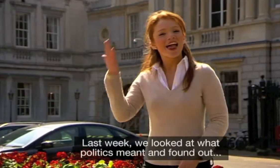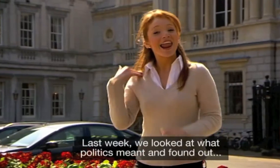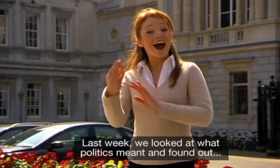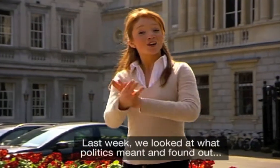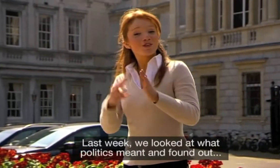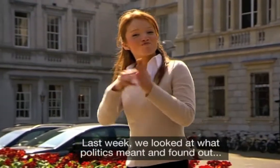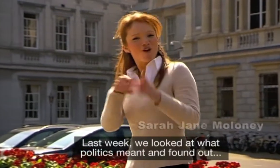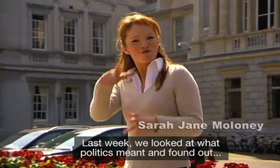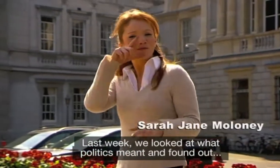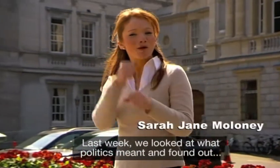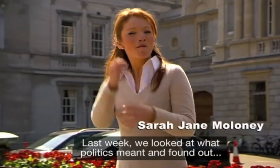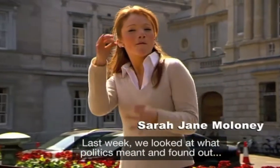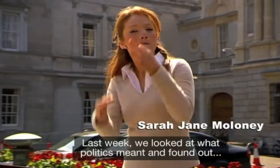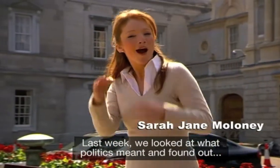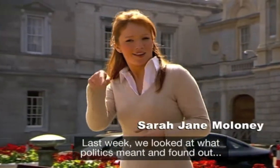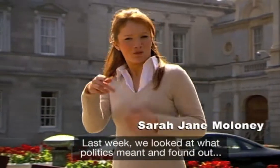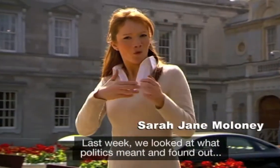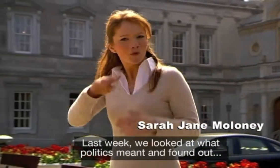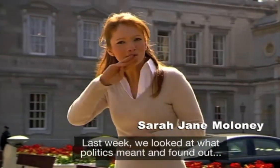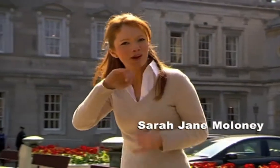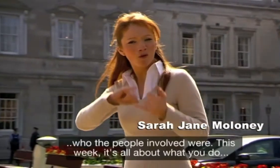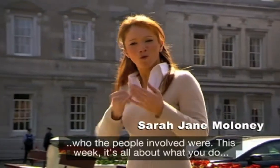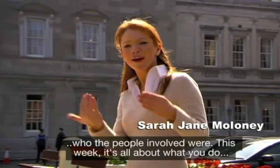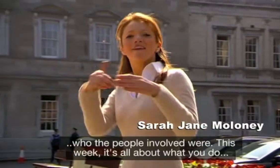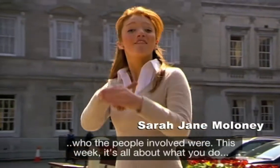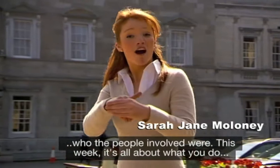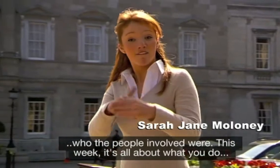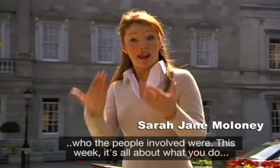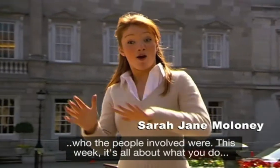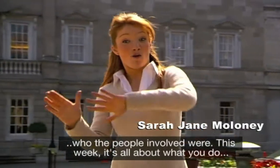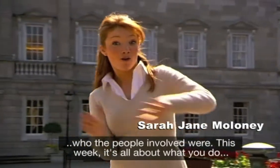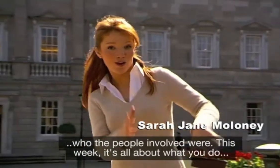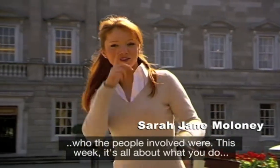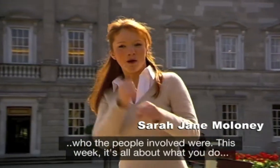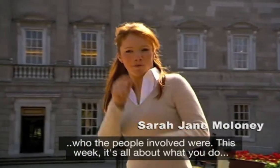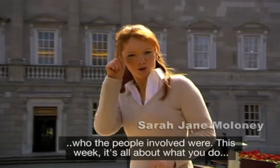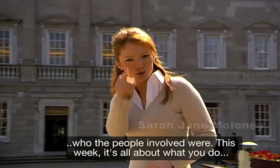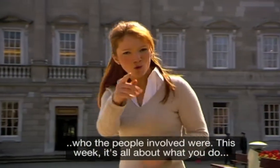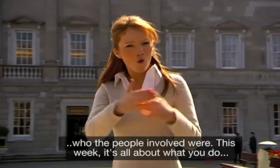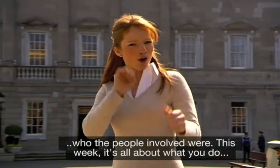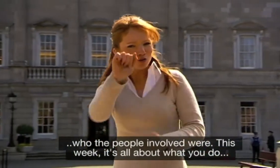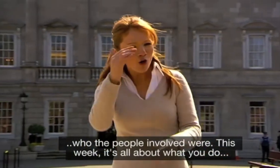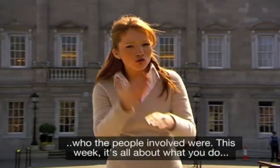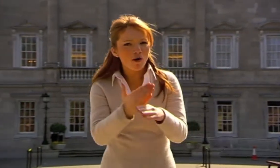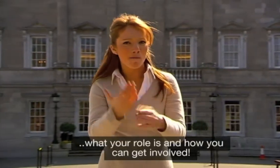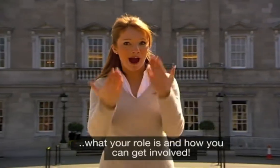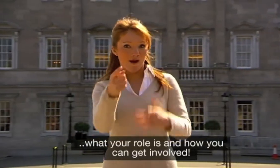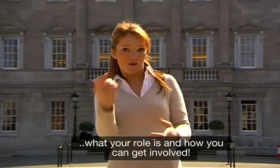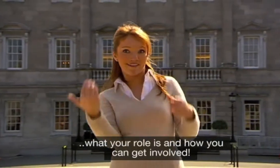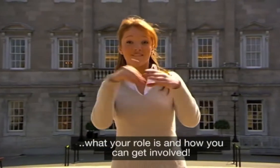In last week's programme, we looked at what politics meant and found out who all the people involved were. Now, this week it's all about what you do, what your role is and how